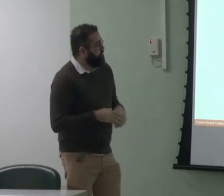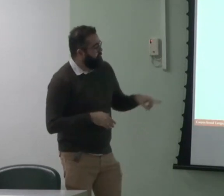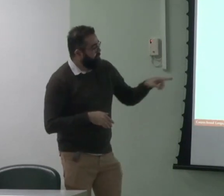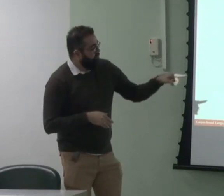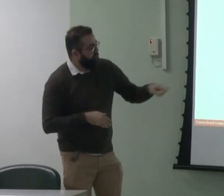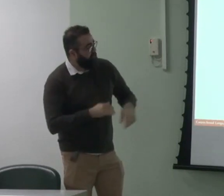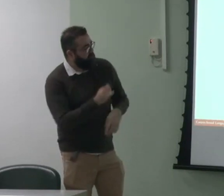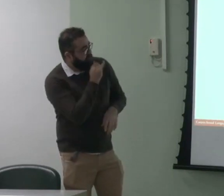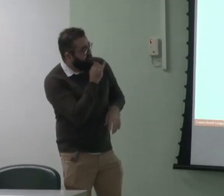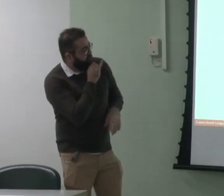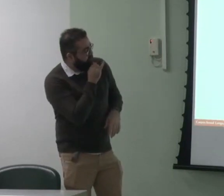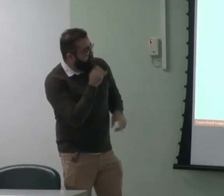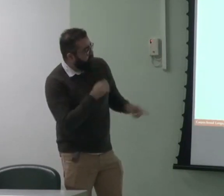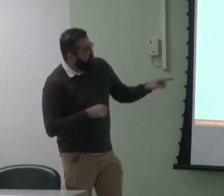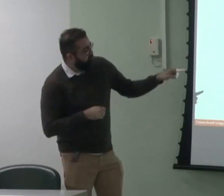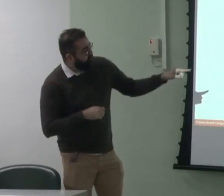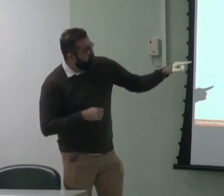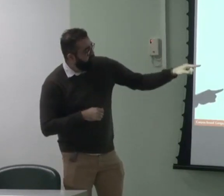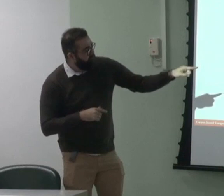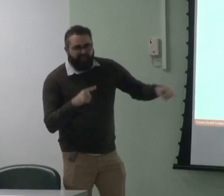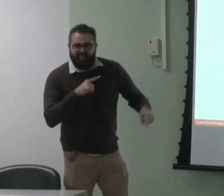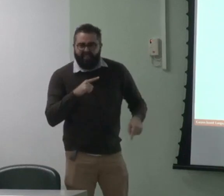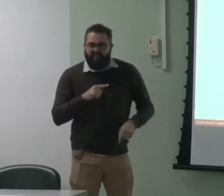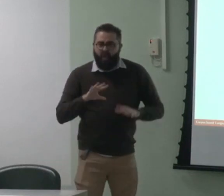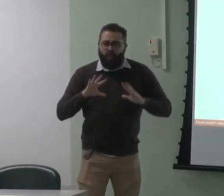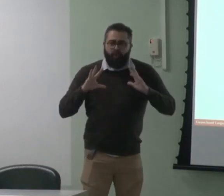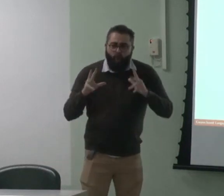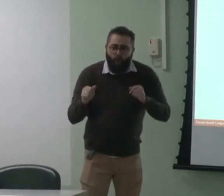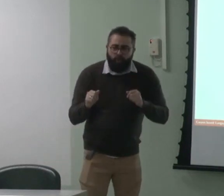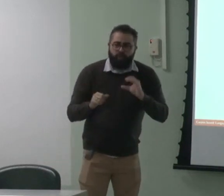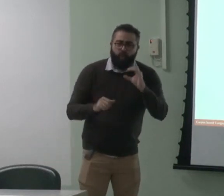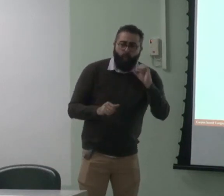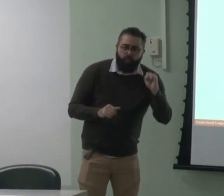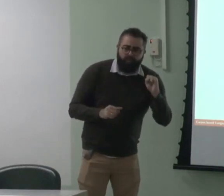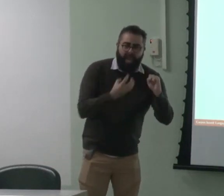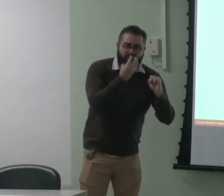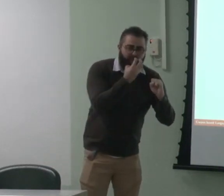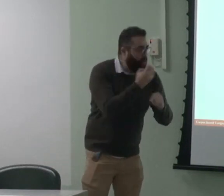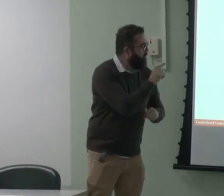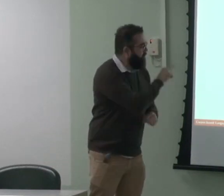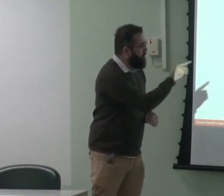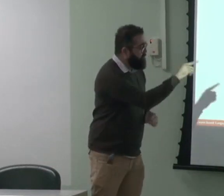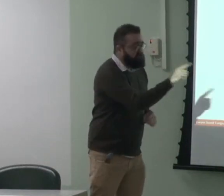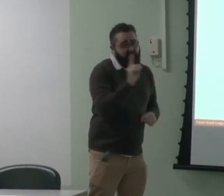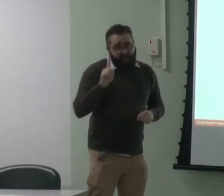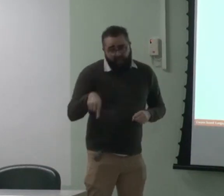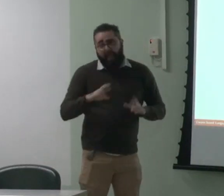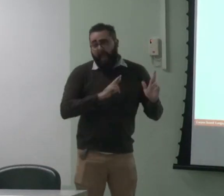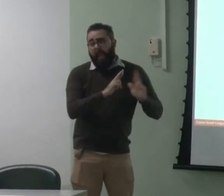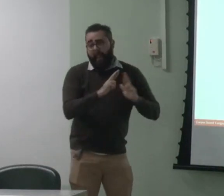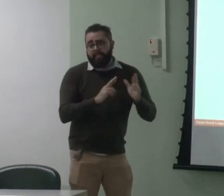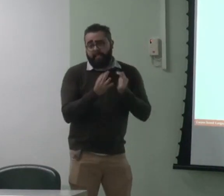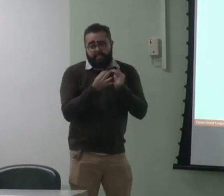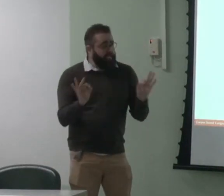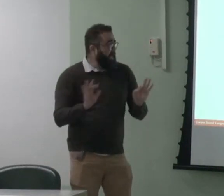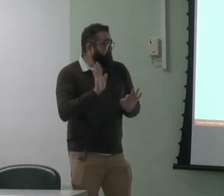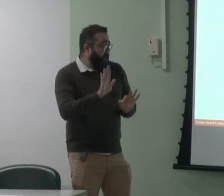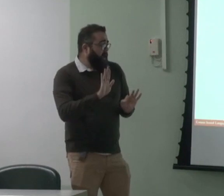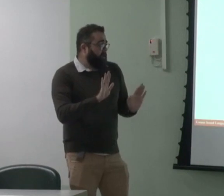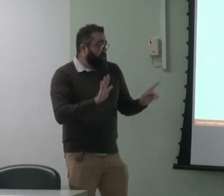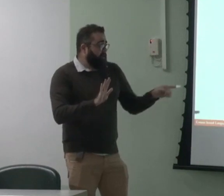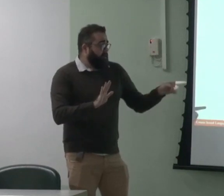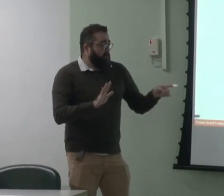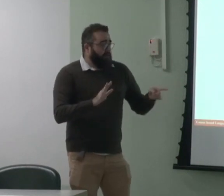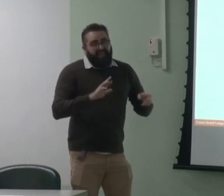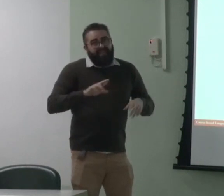linguistic sense. And it also means that the types of the dependencies, or the relations which are on the labels